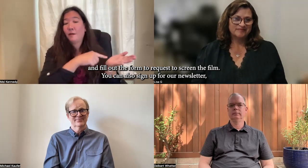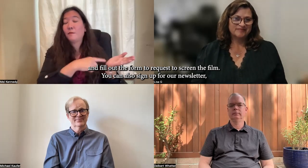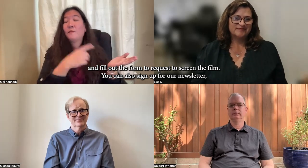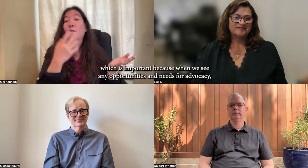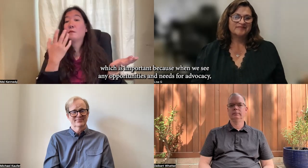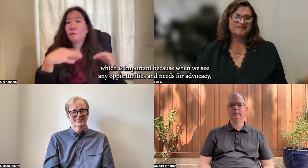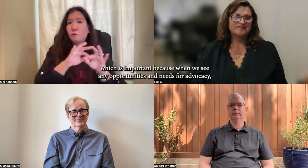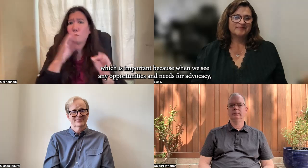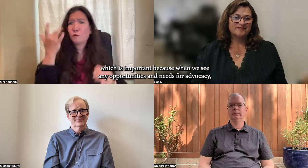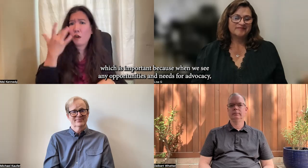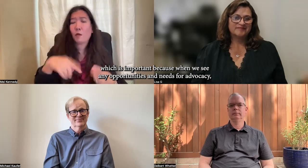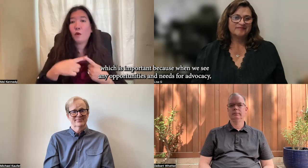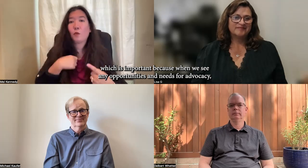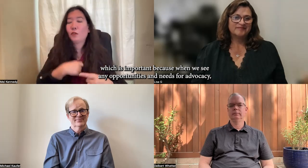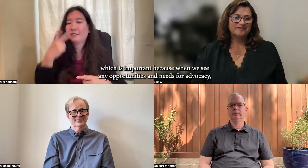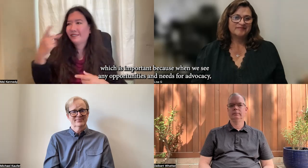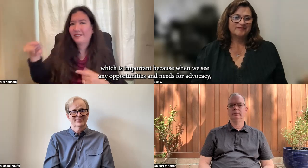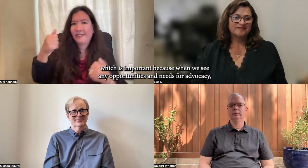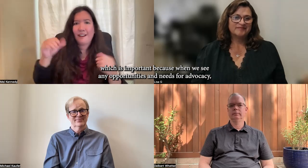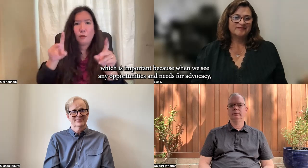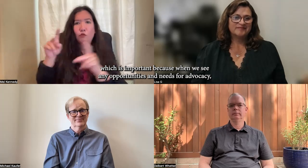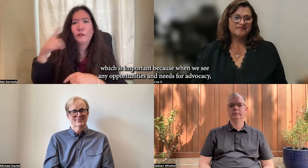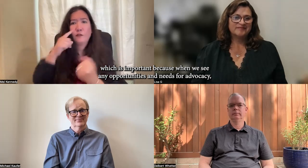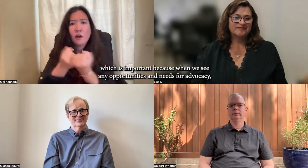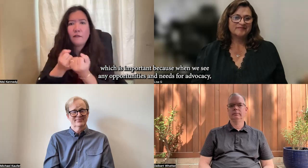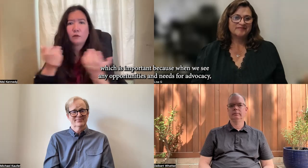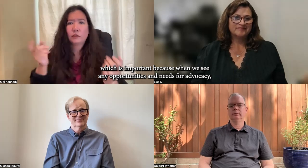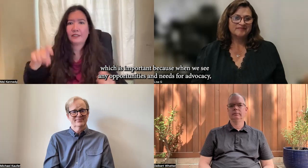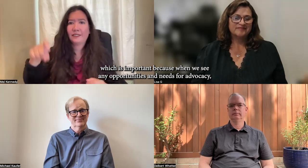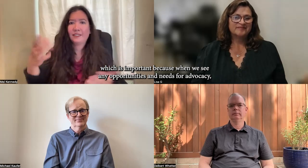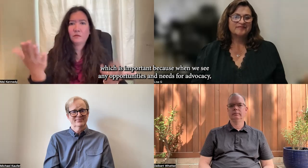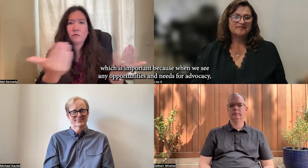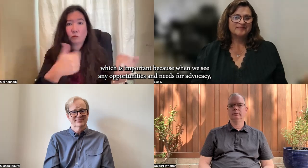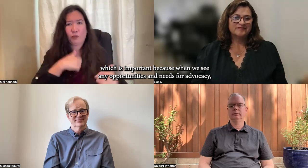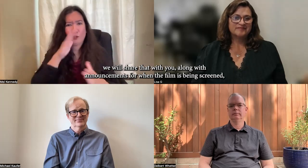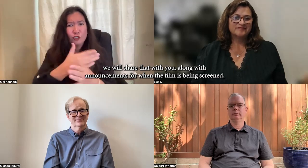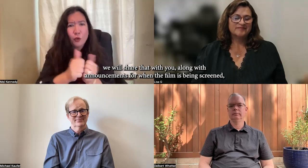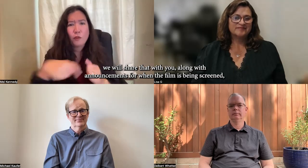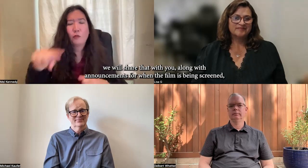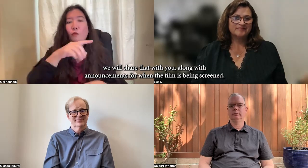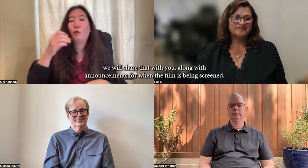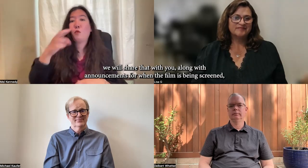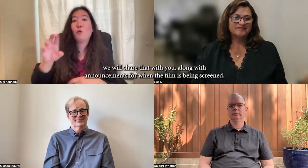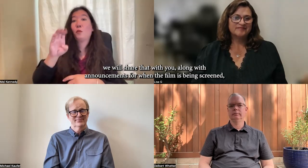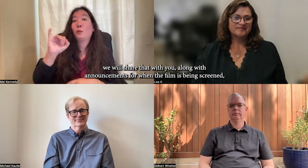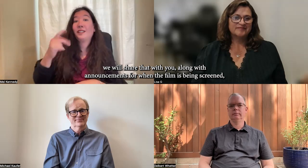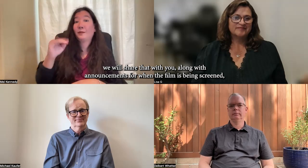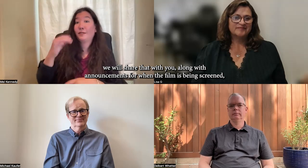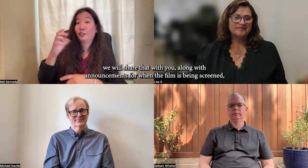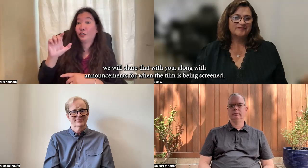which is important because when we see any opportunities and needs for advocacy, we will share that with you, along with announcements